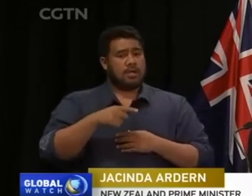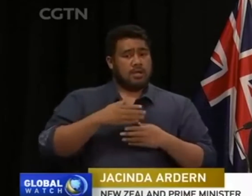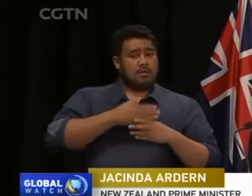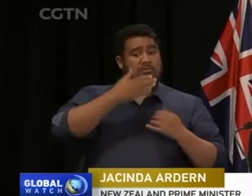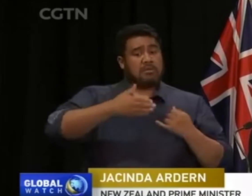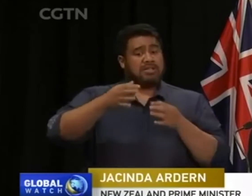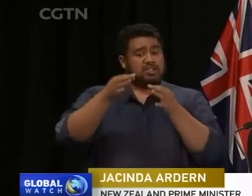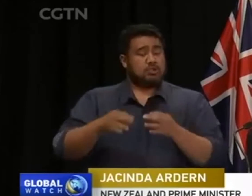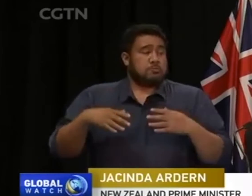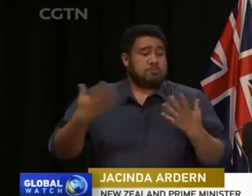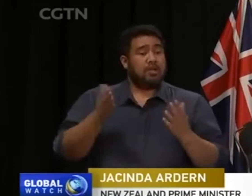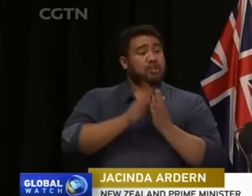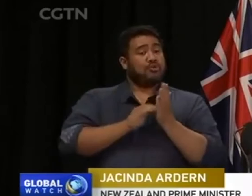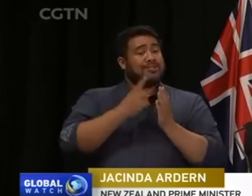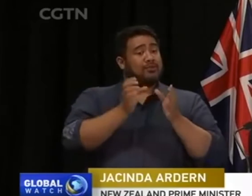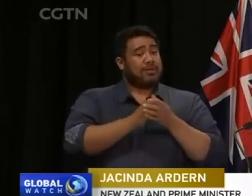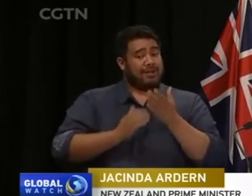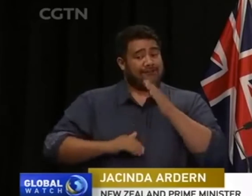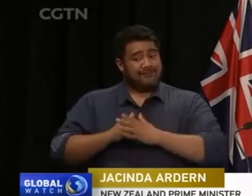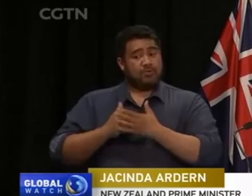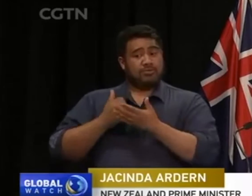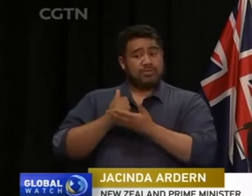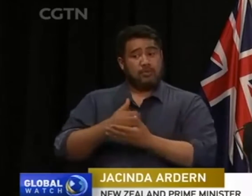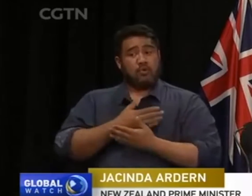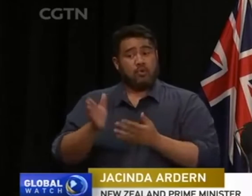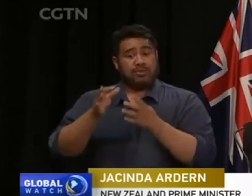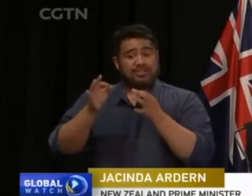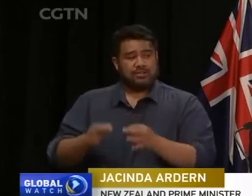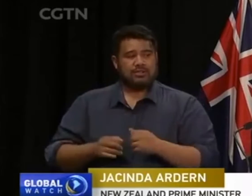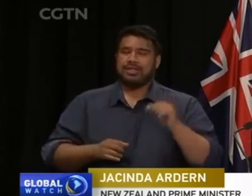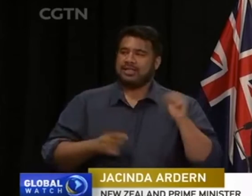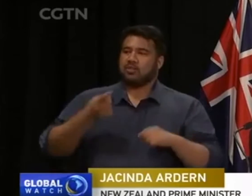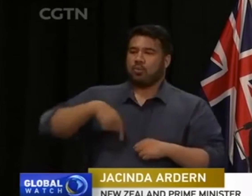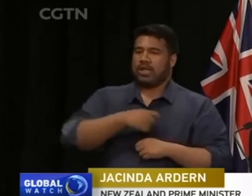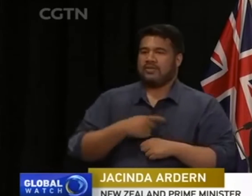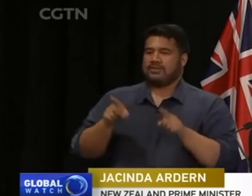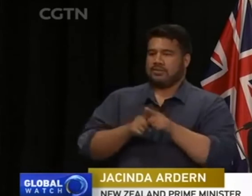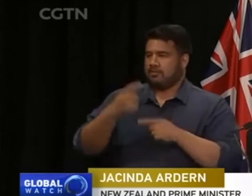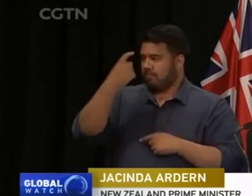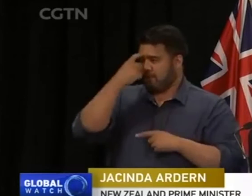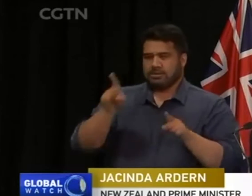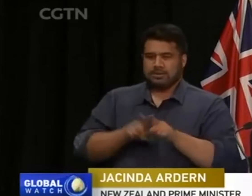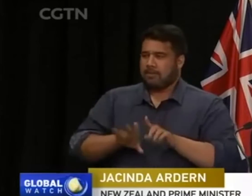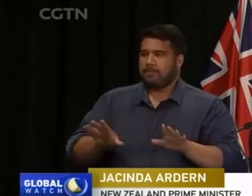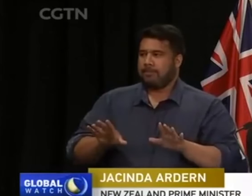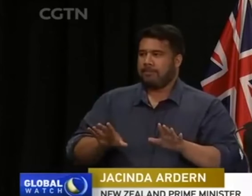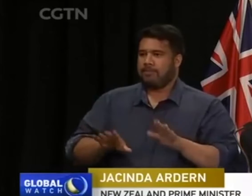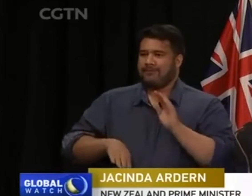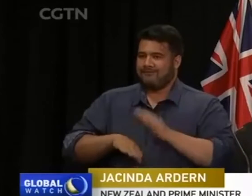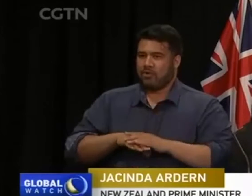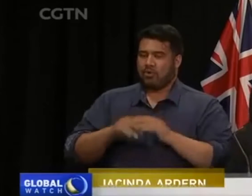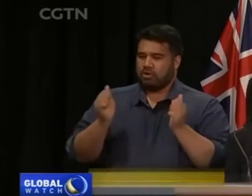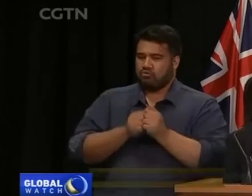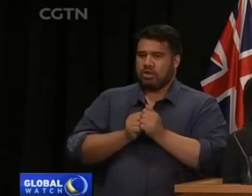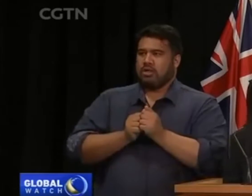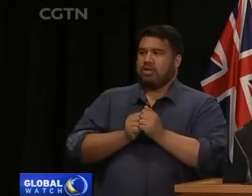are, supported by New Zealand First? Absolutely. We are of one mind. We are absolutely united as a cabinet.